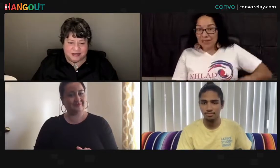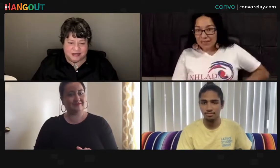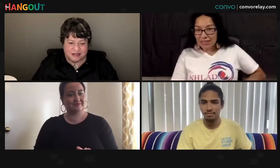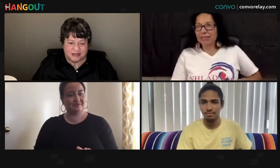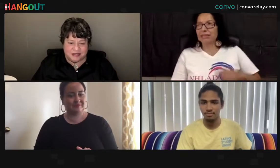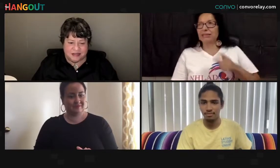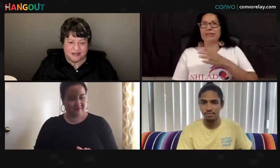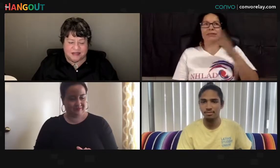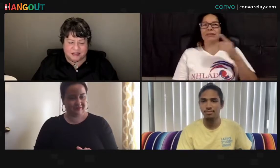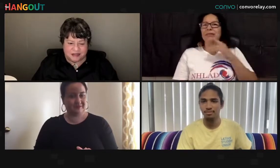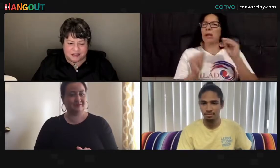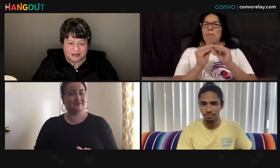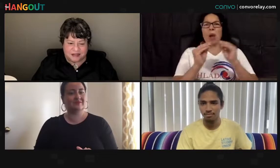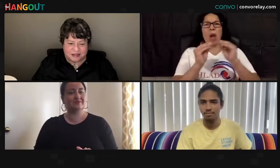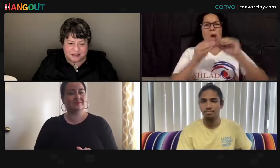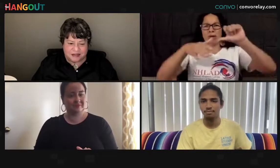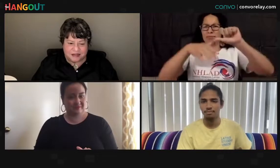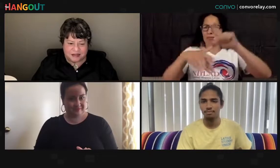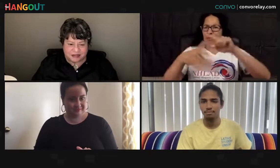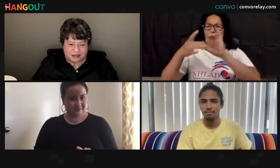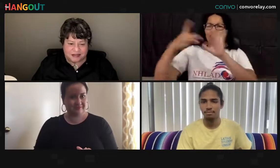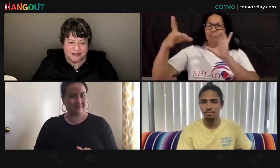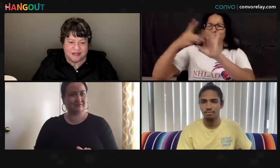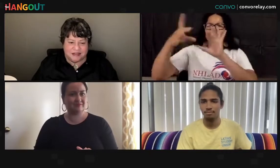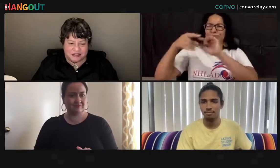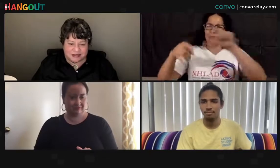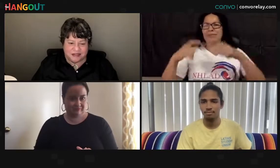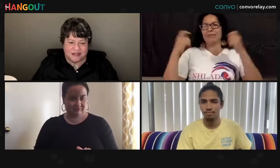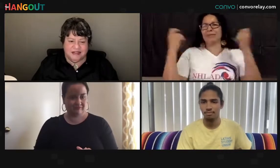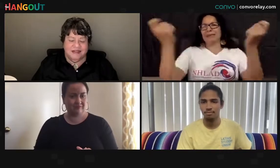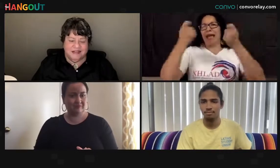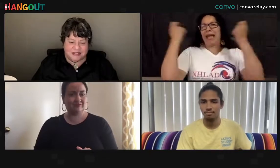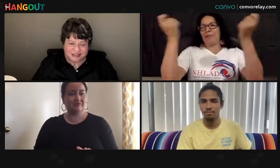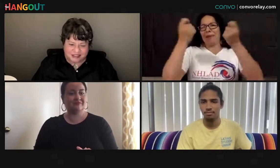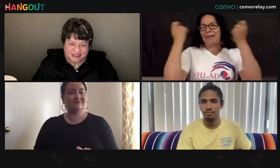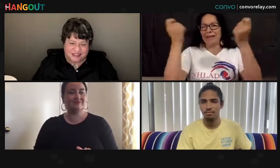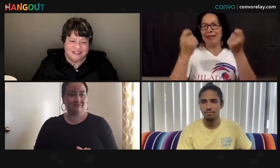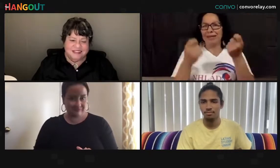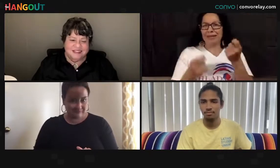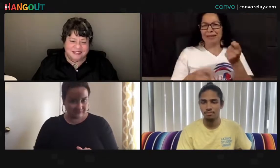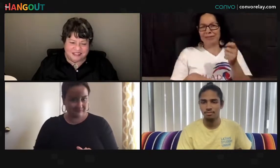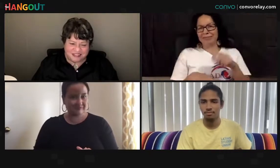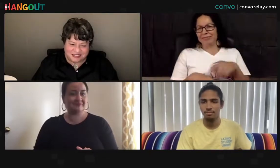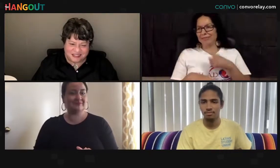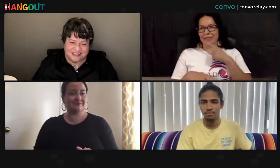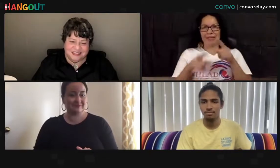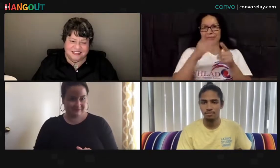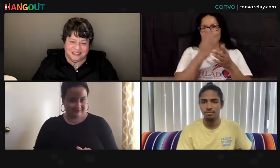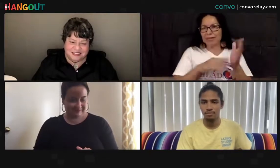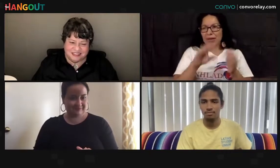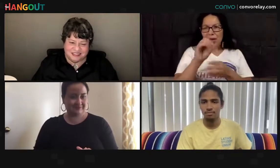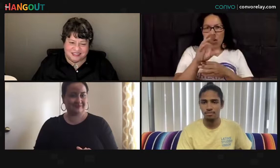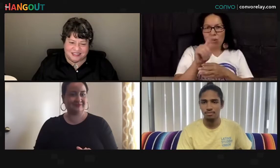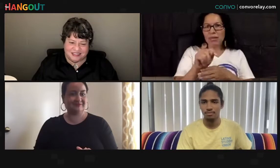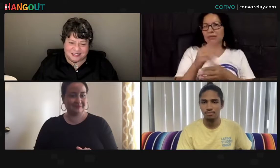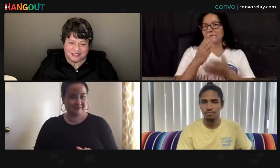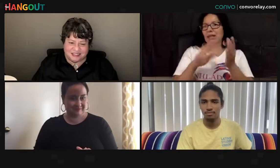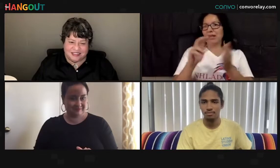they recently they were saying that there was a lot more celebrations because they broke away from Spain, and